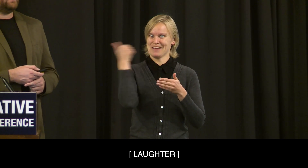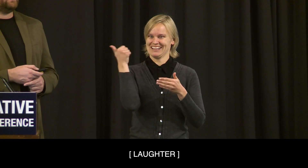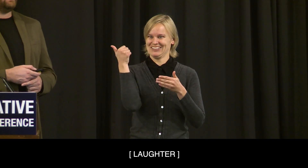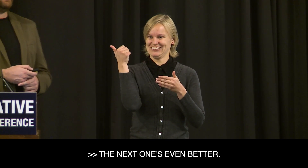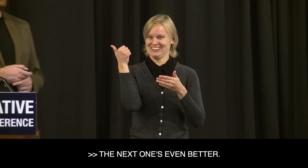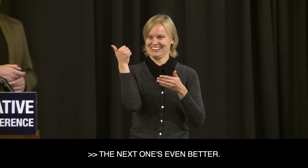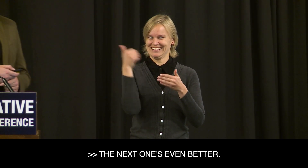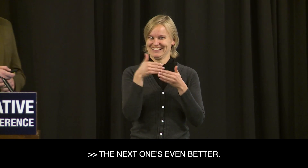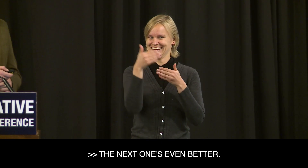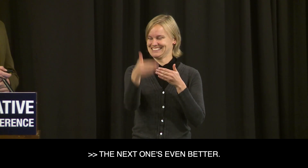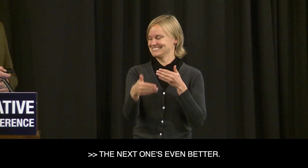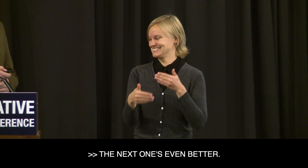The next one's even better.